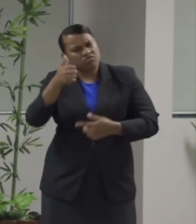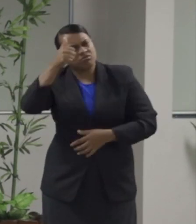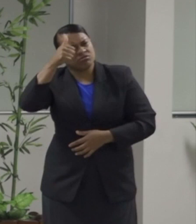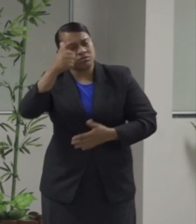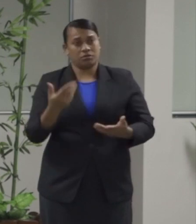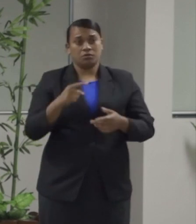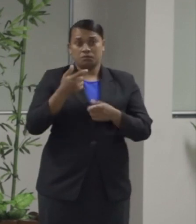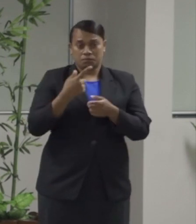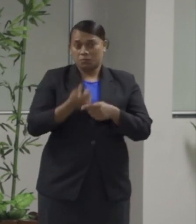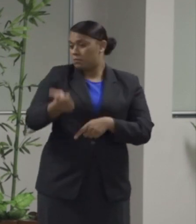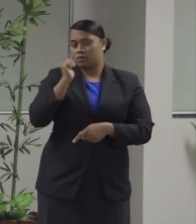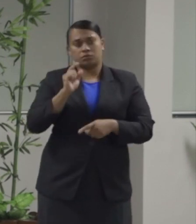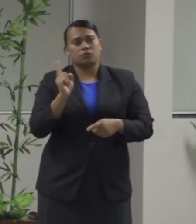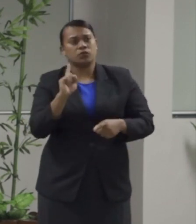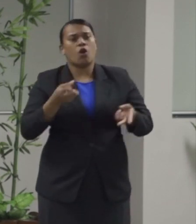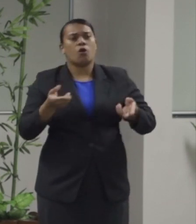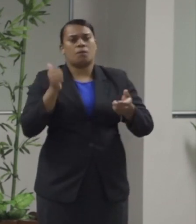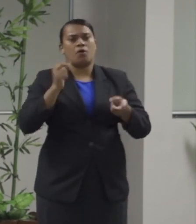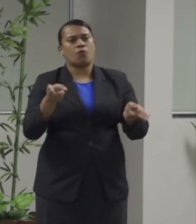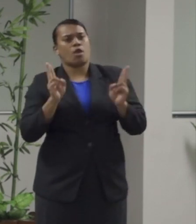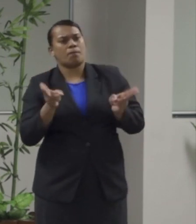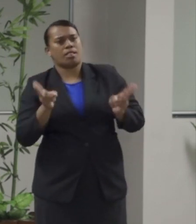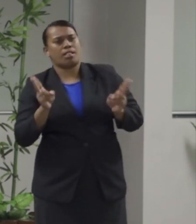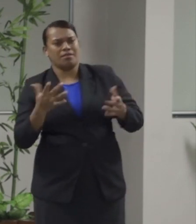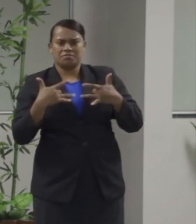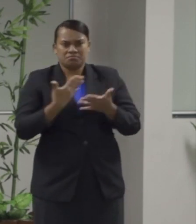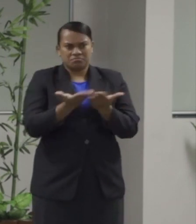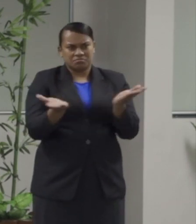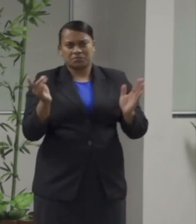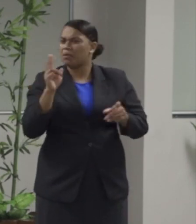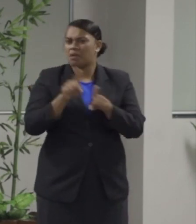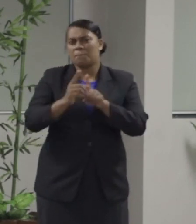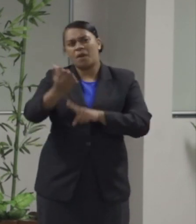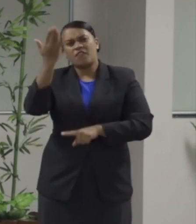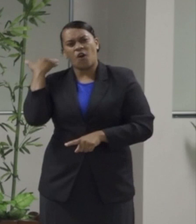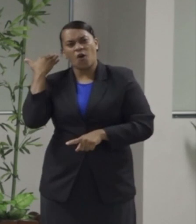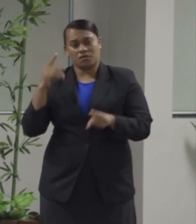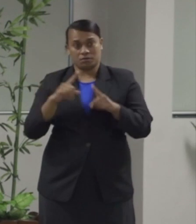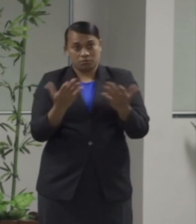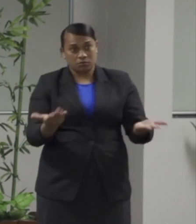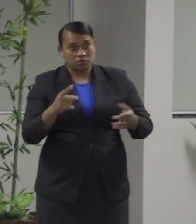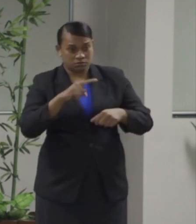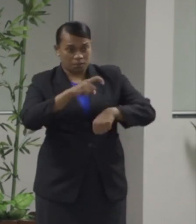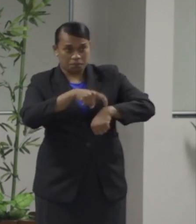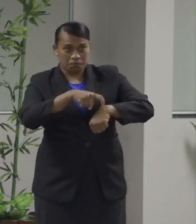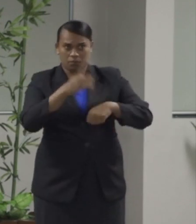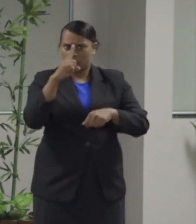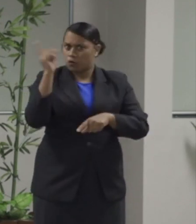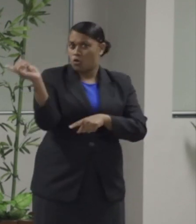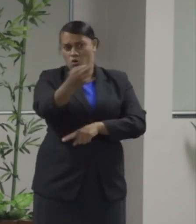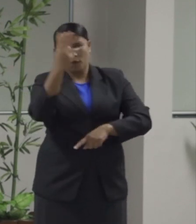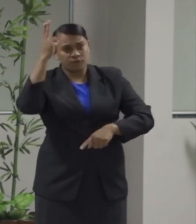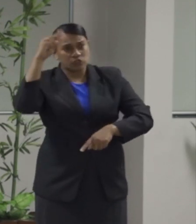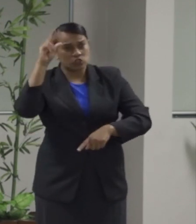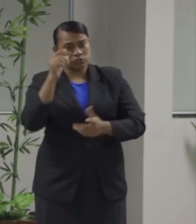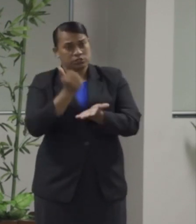the business of living normally as soon as it is safe to do so. It's high time every Fijian starts supporting and adhering to